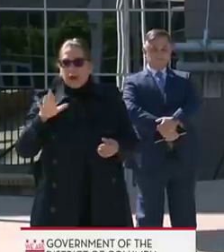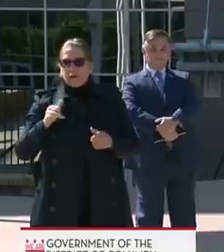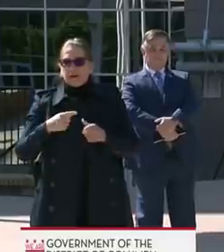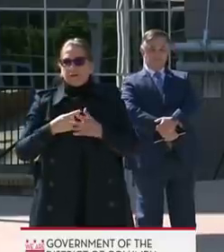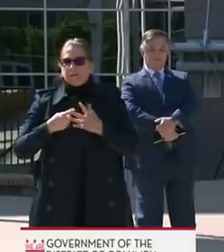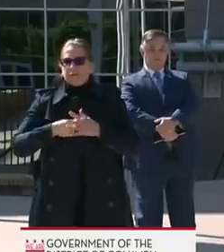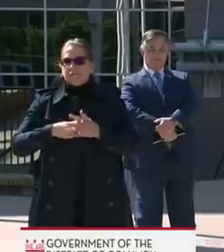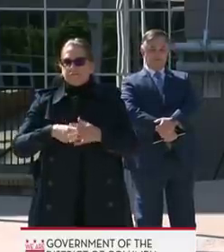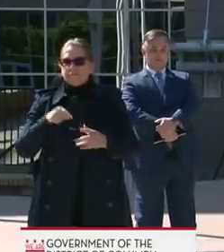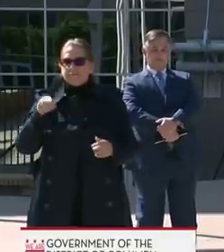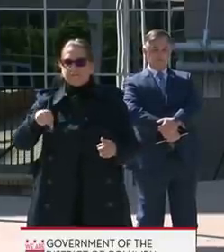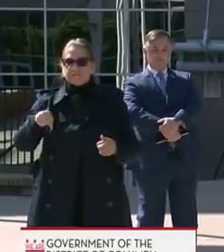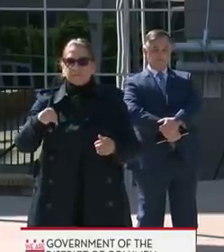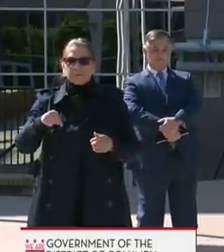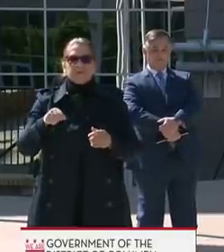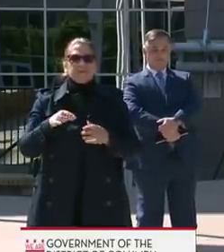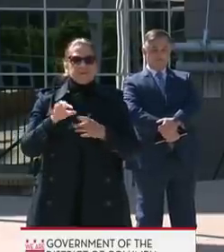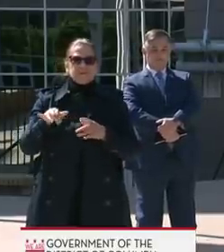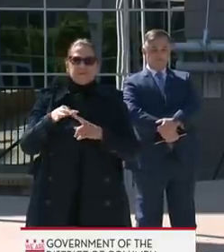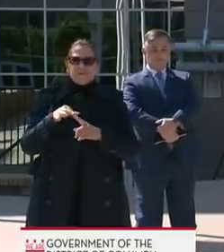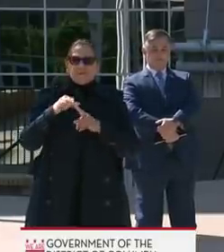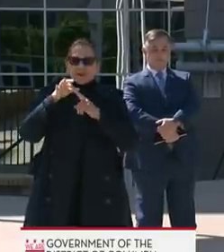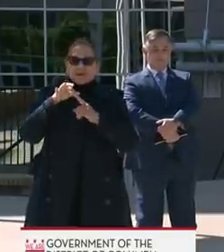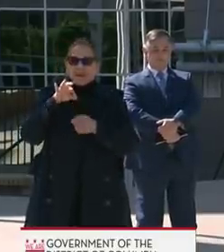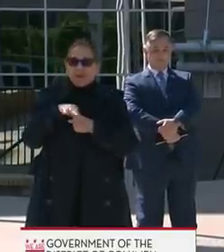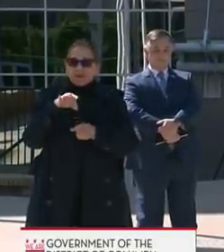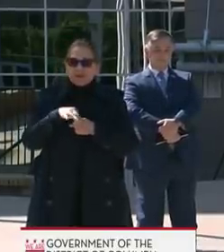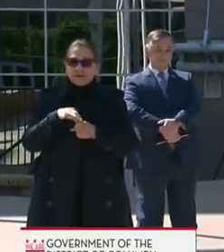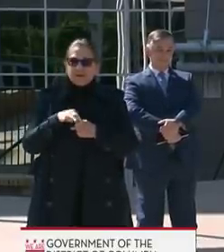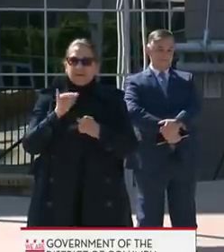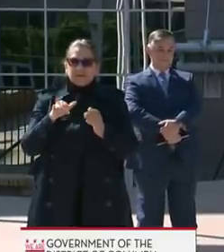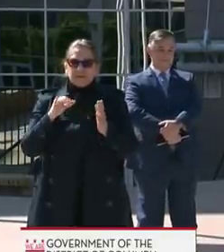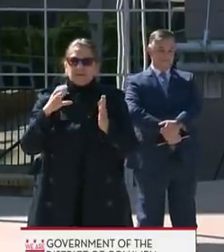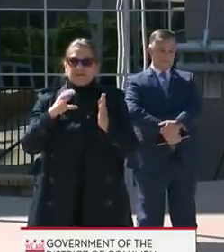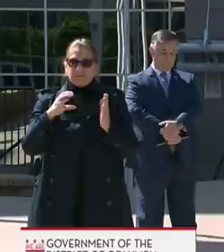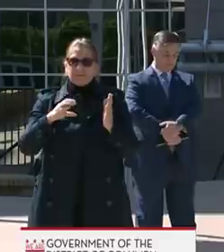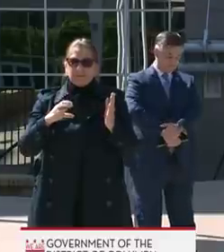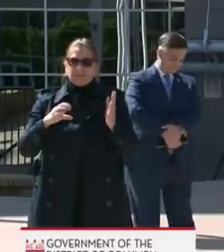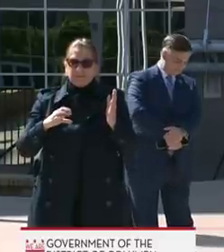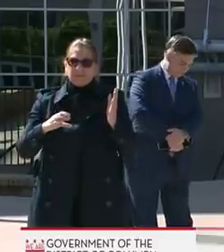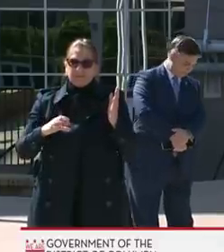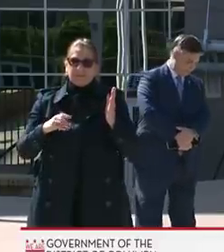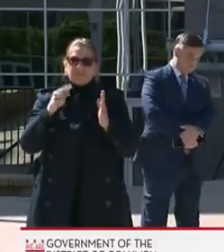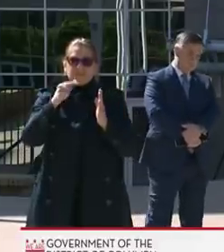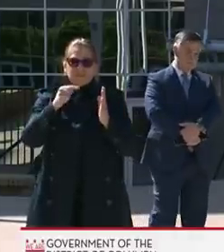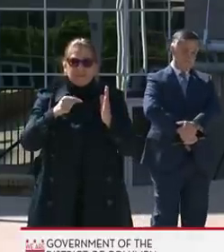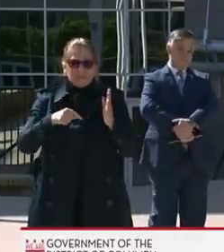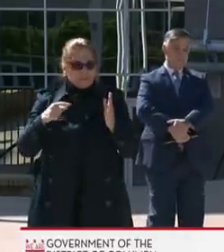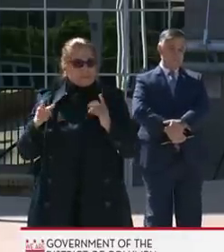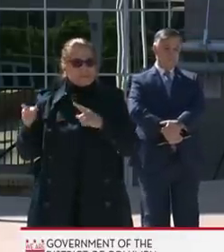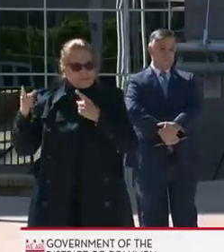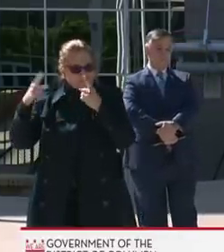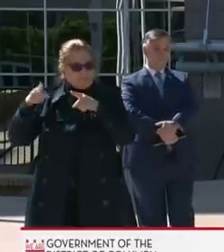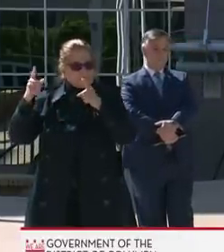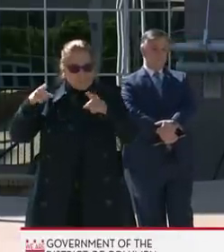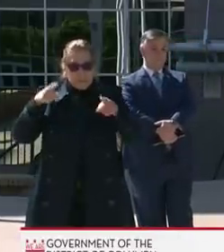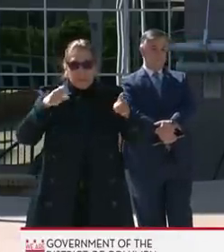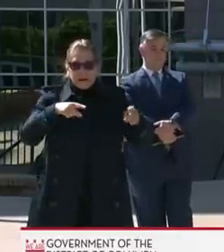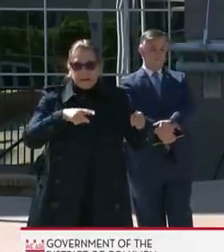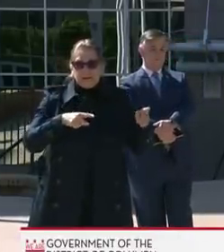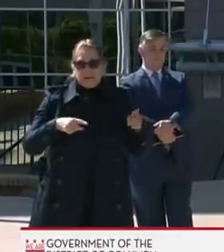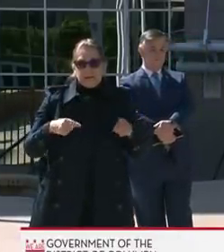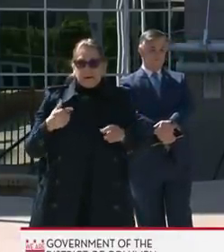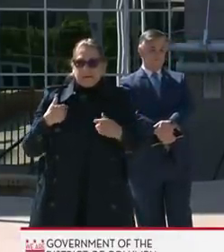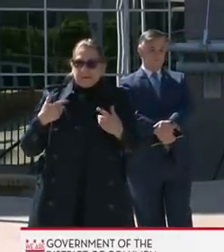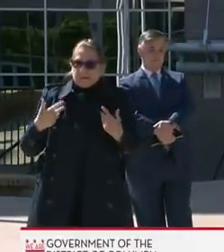This bill that I've just discussed is a consensus document. We had a conference call, a very long call, on